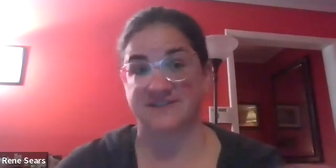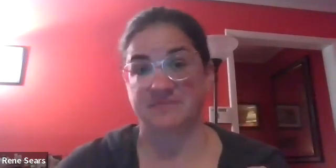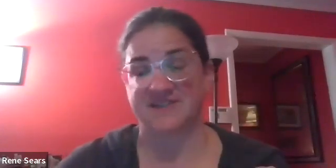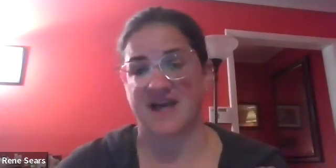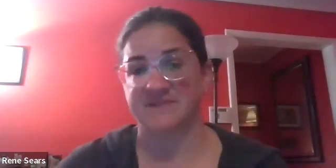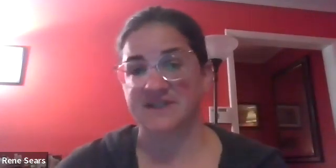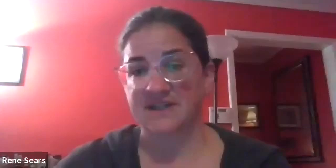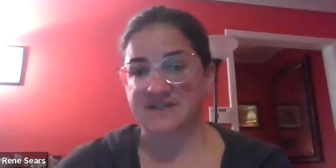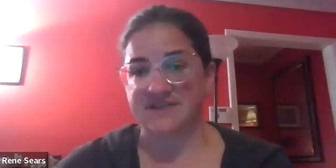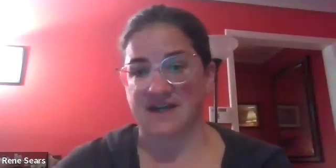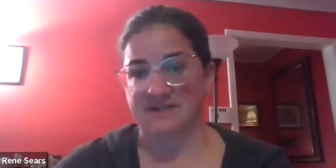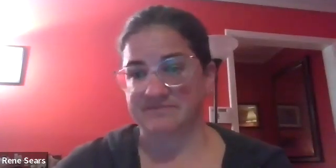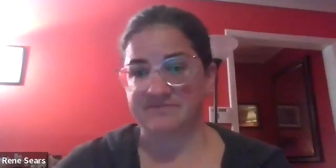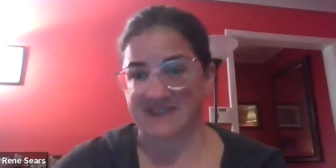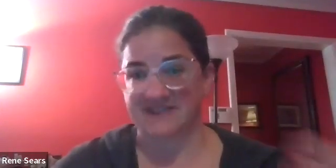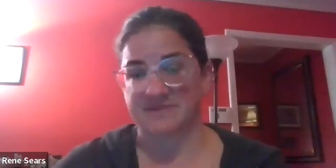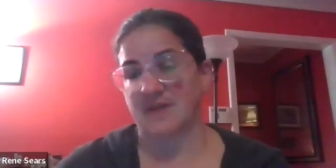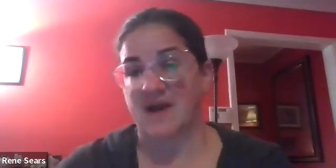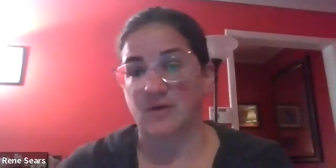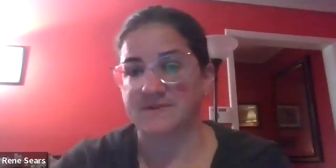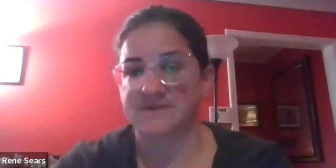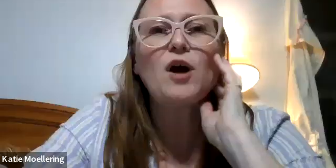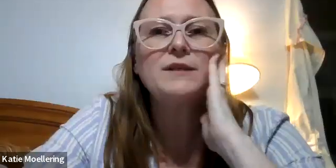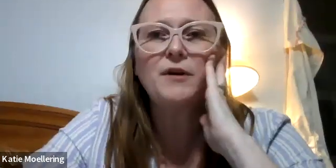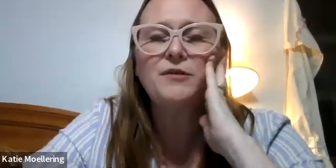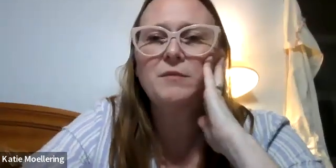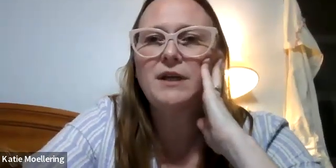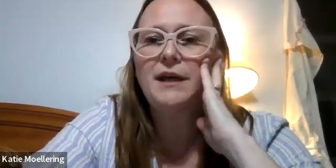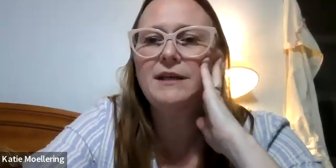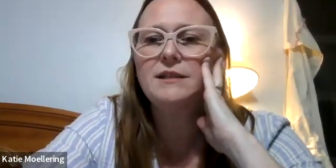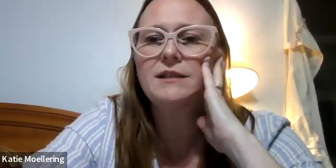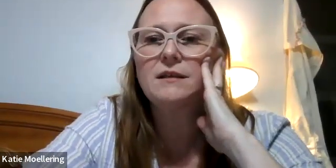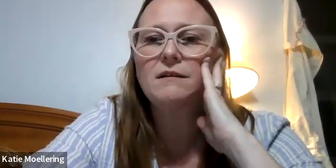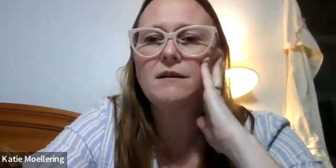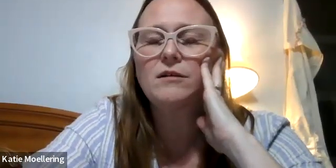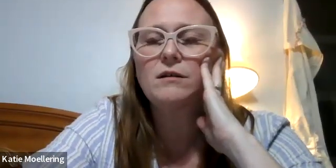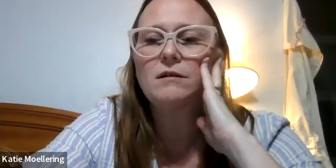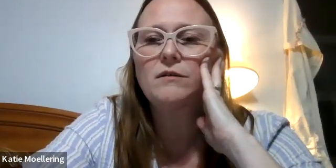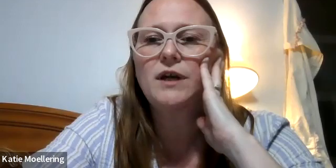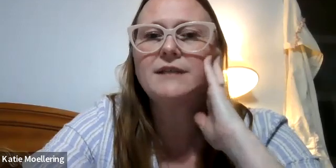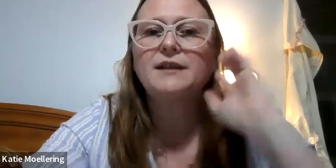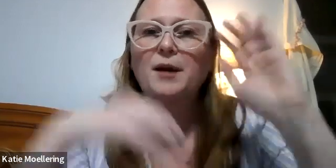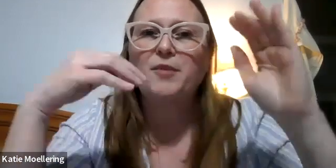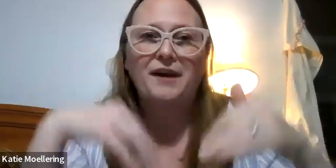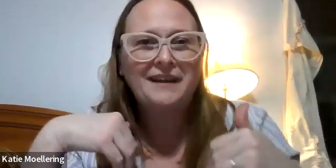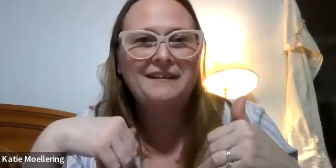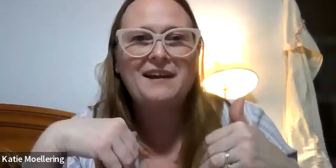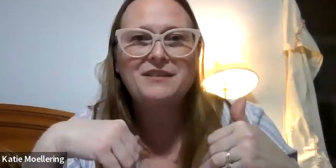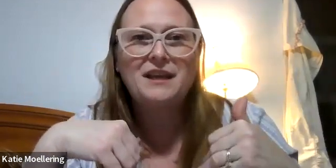up to them to get them to come help. See, I'm just always wondering because as a librarian, I